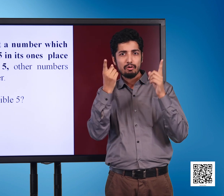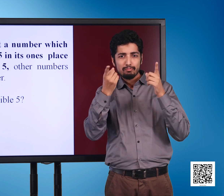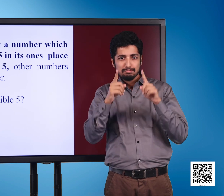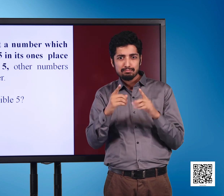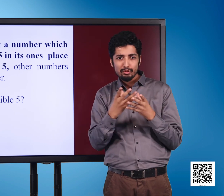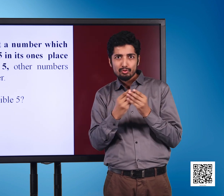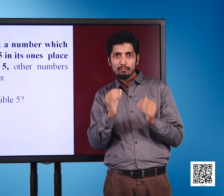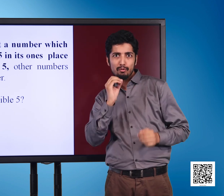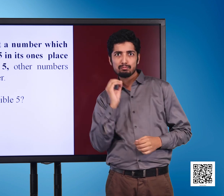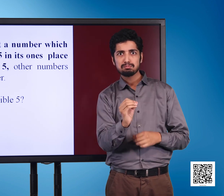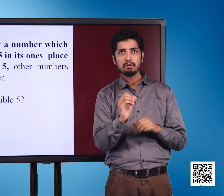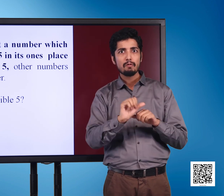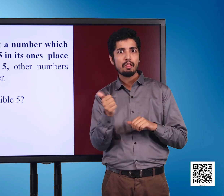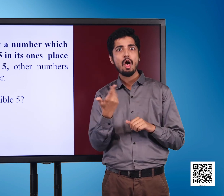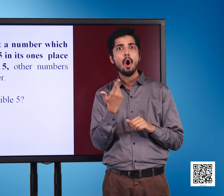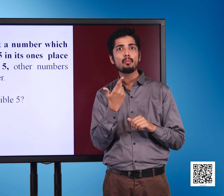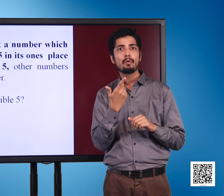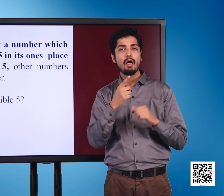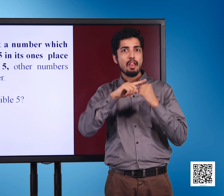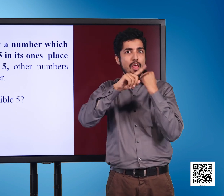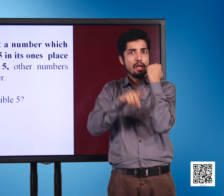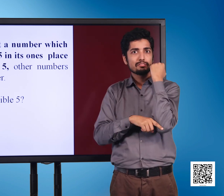Other numbers leave a remainder.